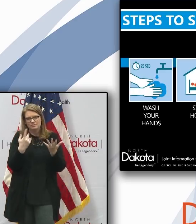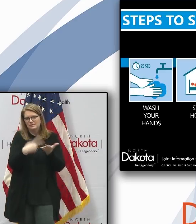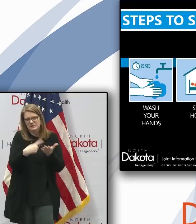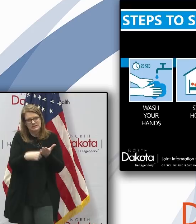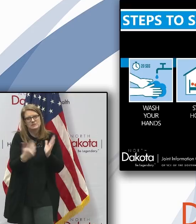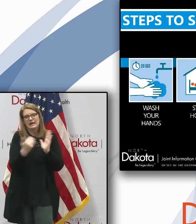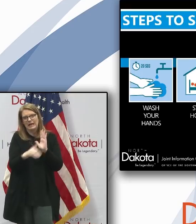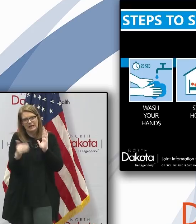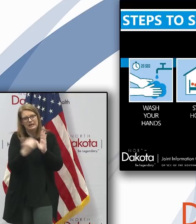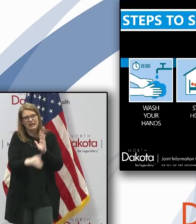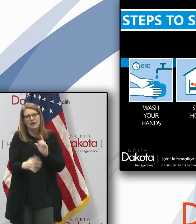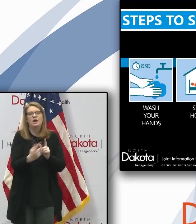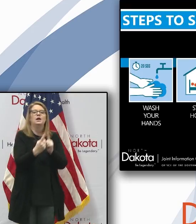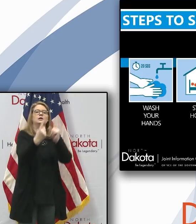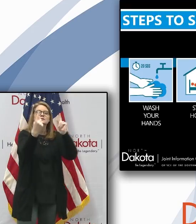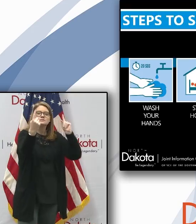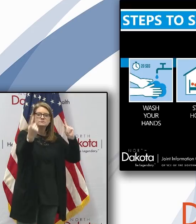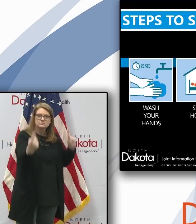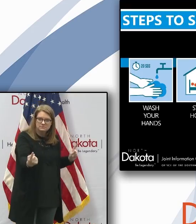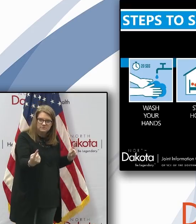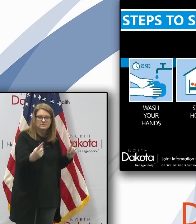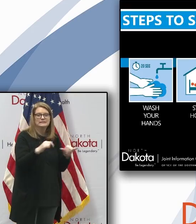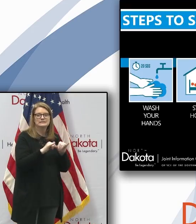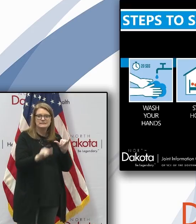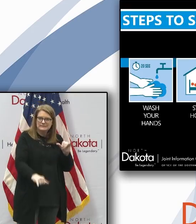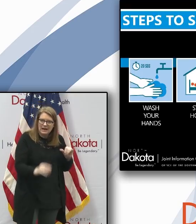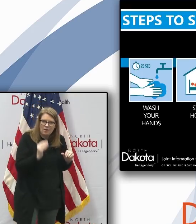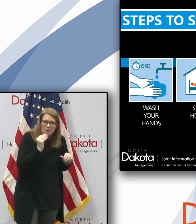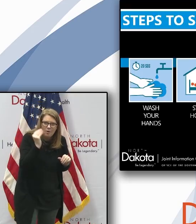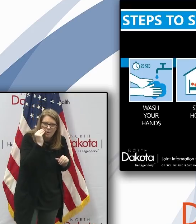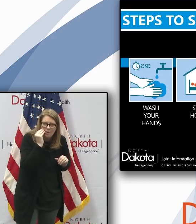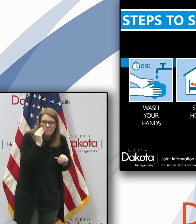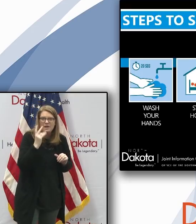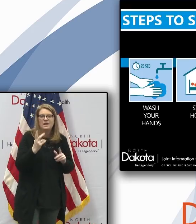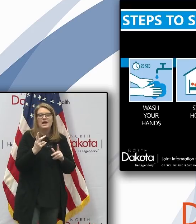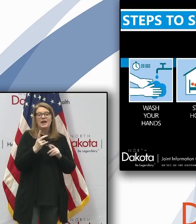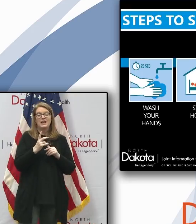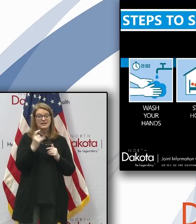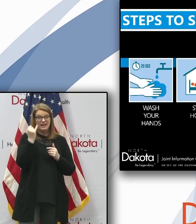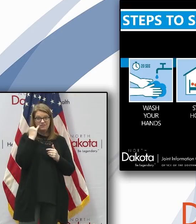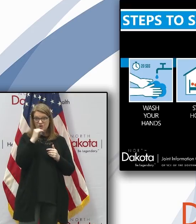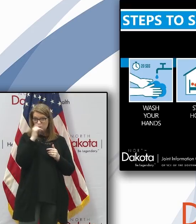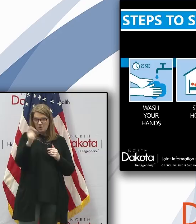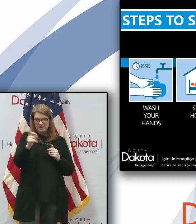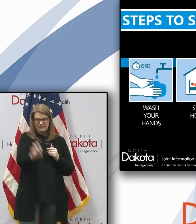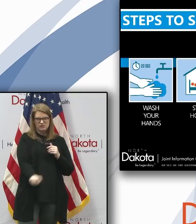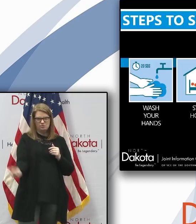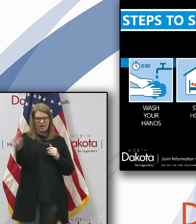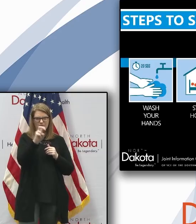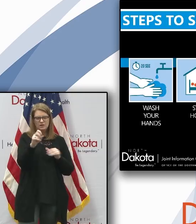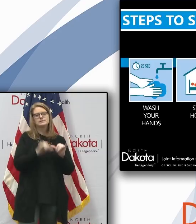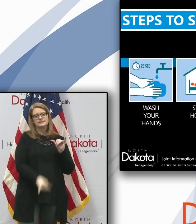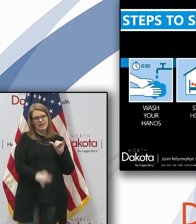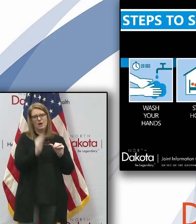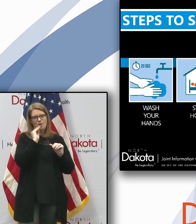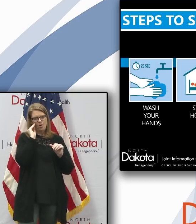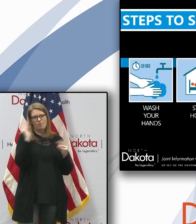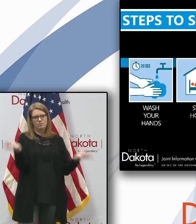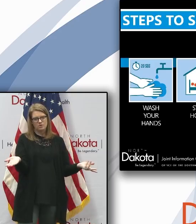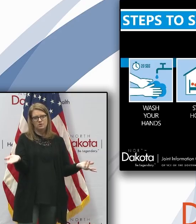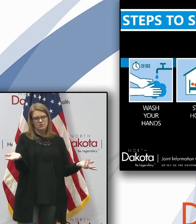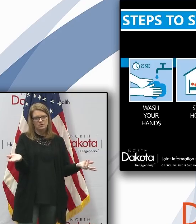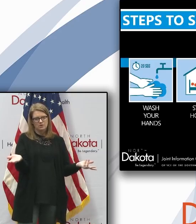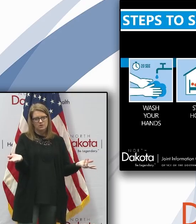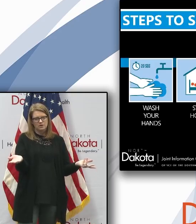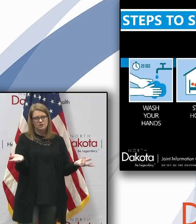avoid non-essential travel. We've got some monitoring on interstates as part of our regular traffic,